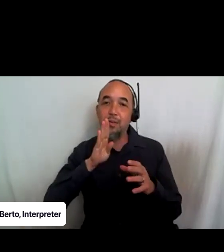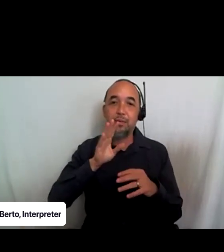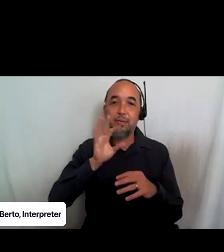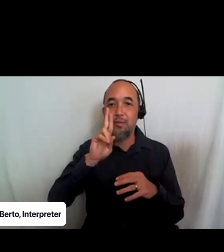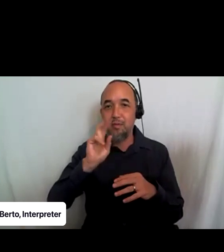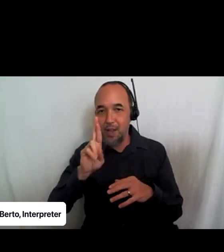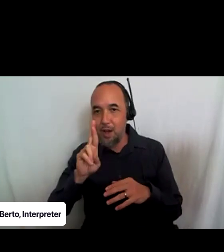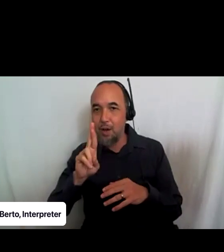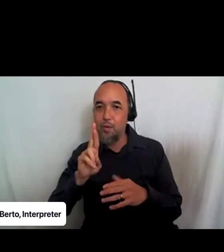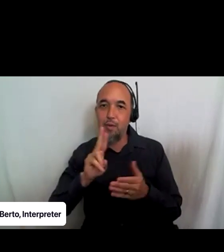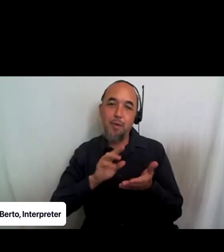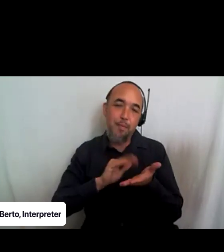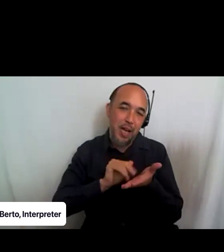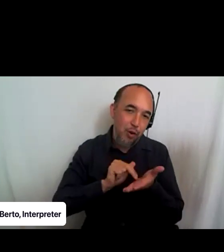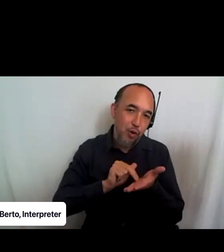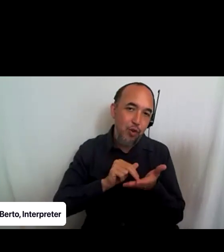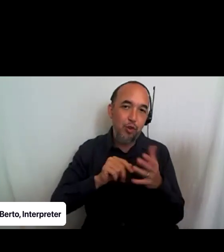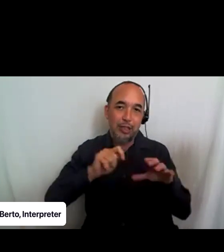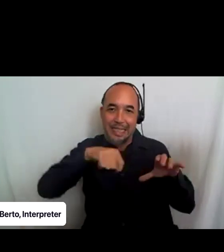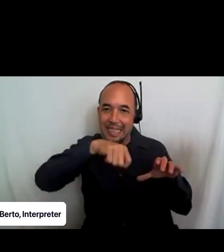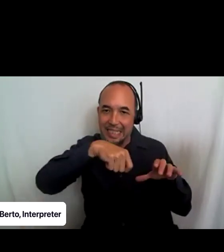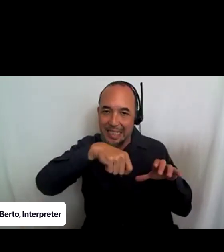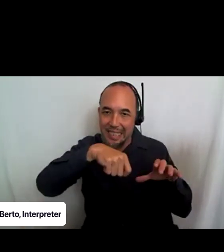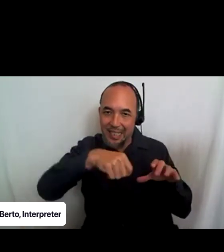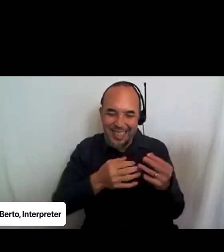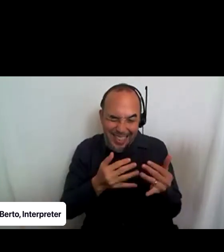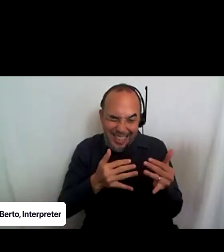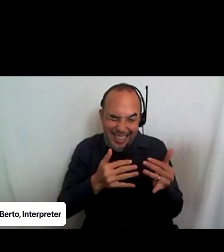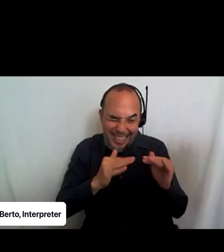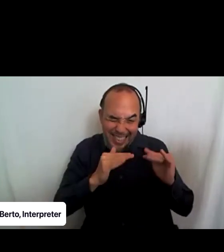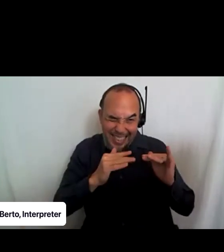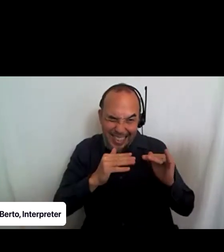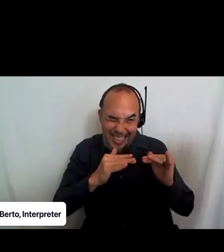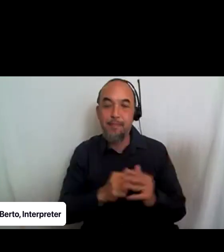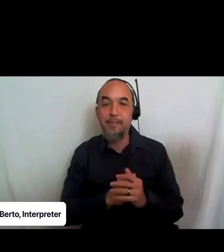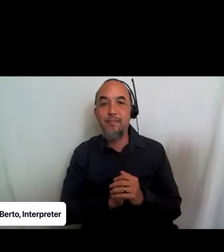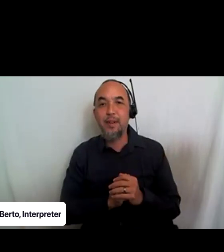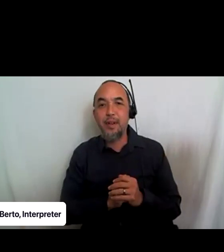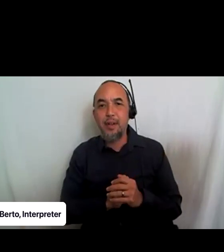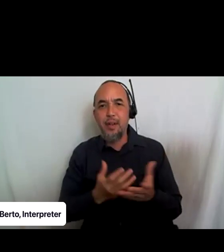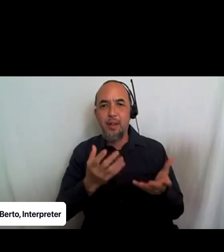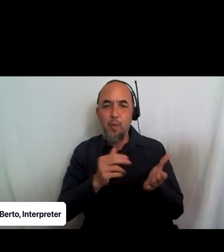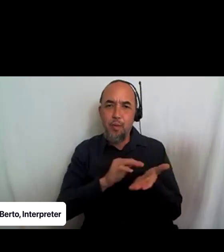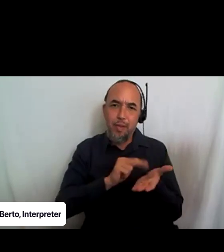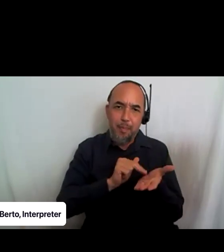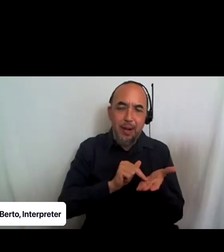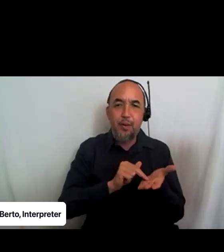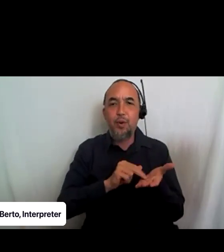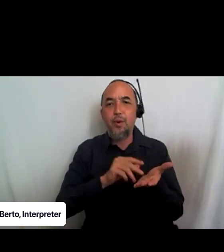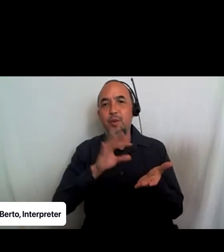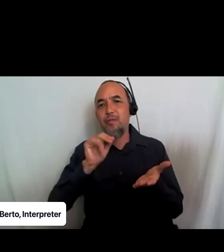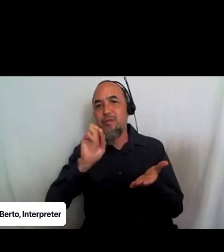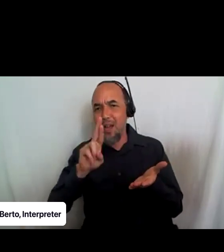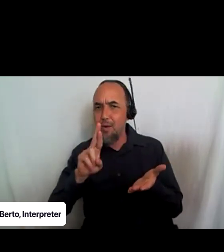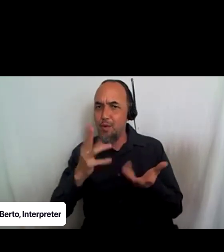of want. It's gonna be sizzling. And you kind of just want the butter and the flour to cook. You want the flour to cook so